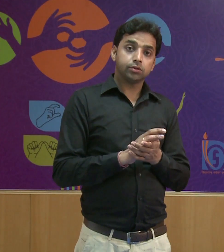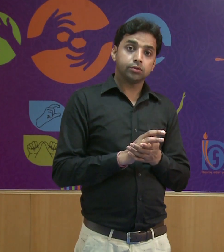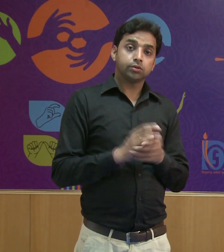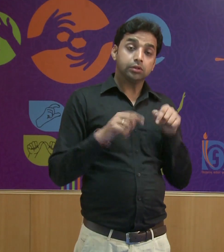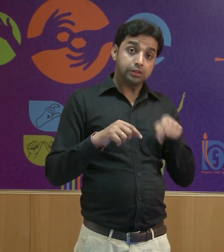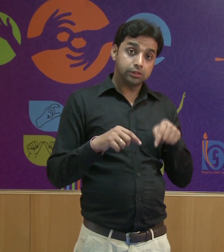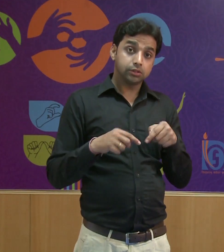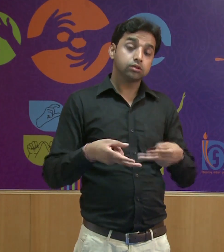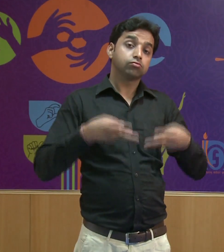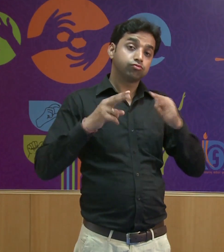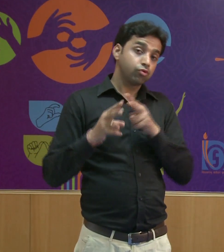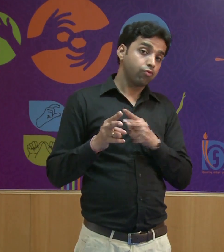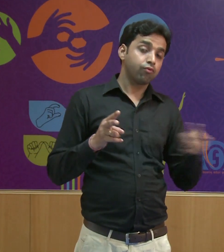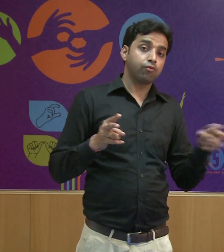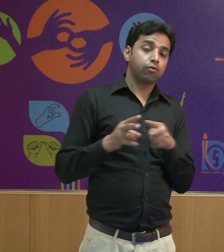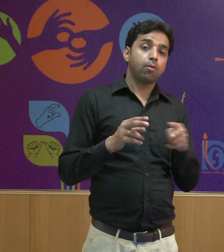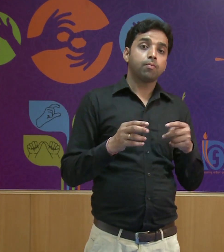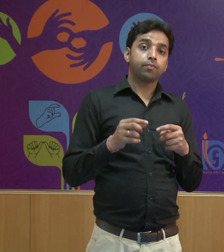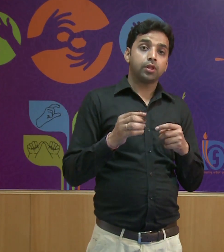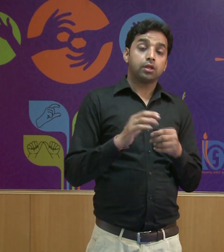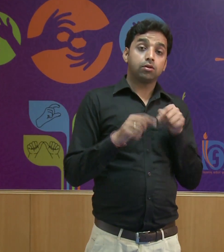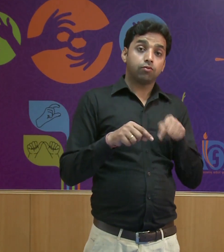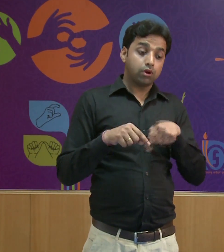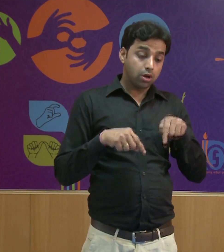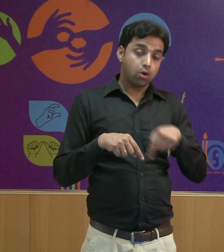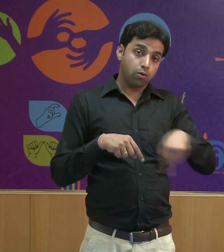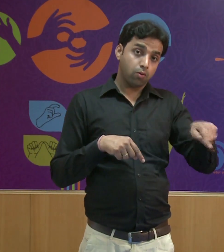is from Rajpuri.